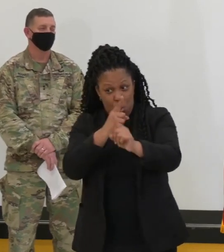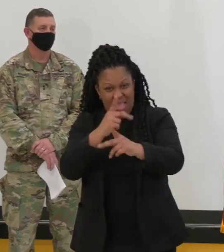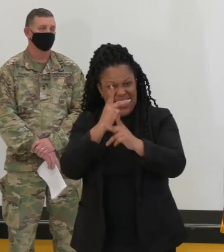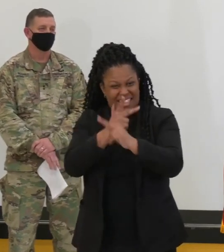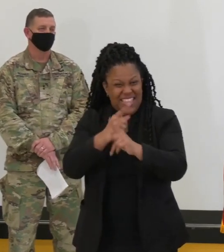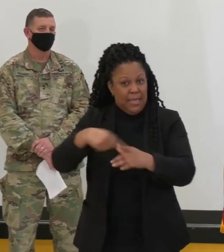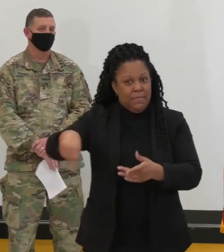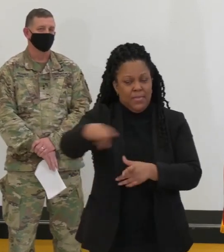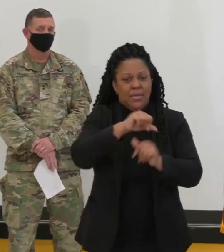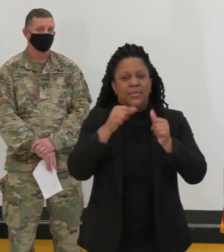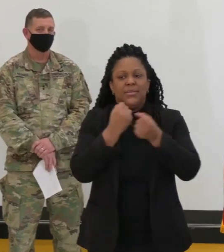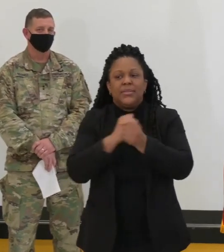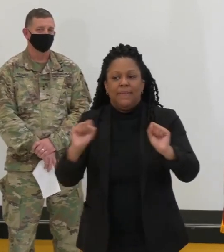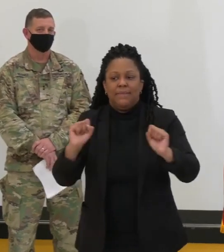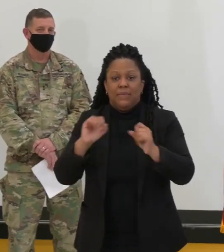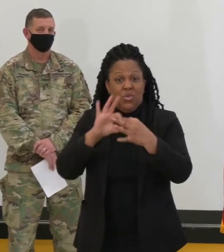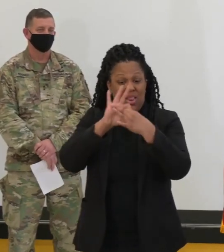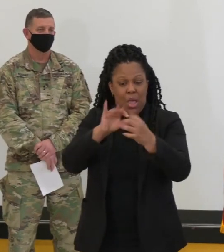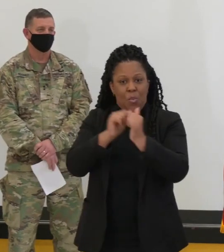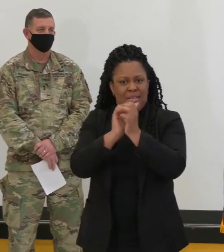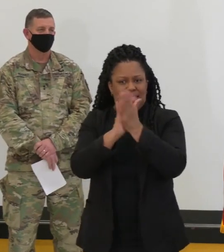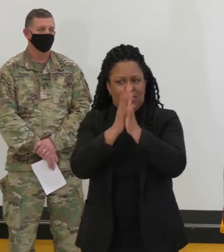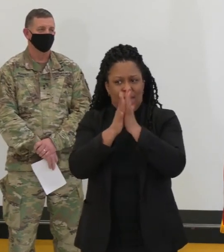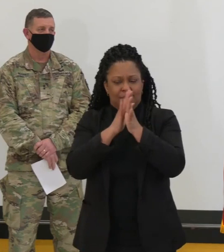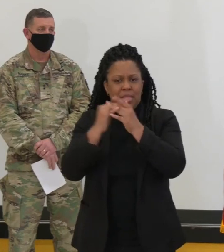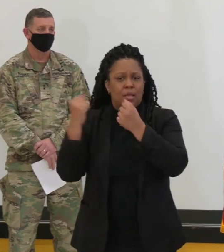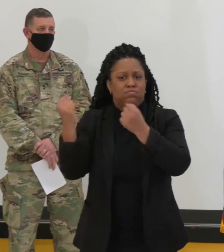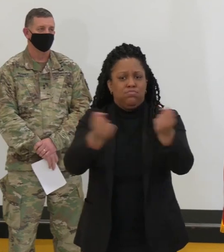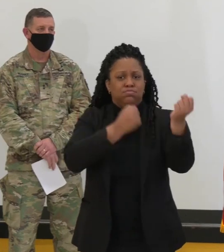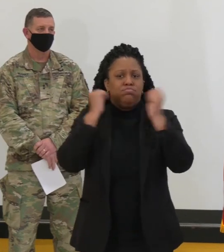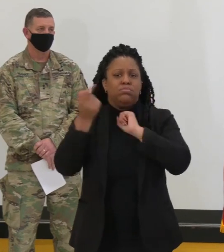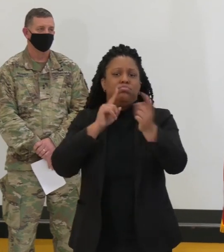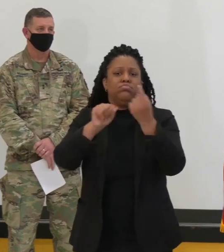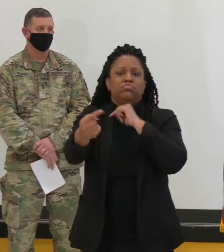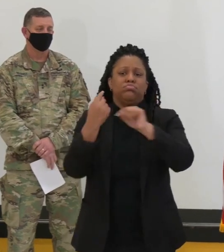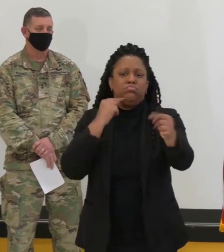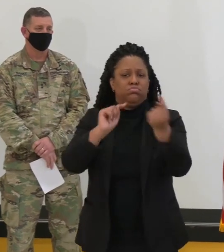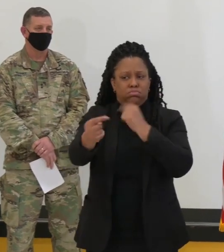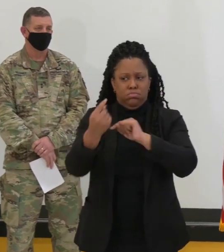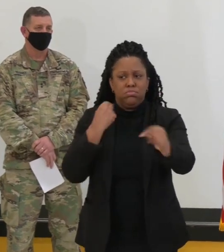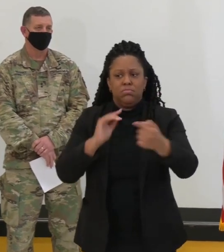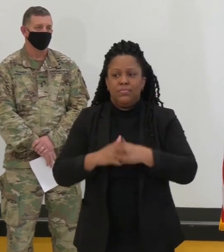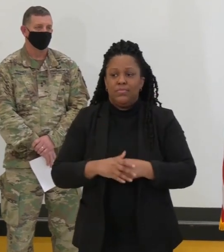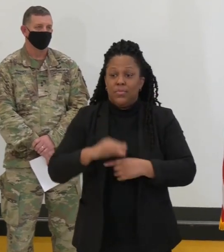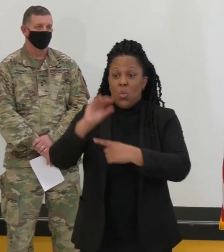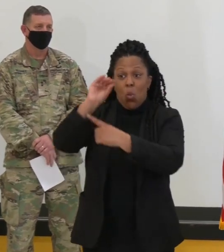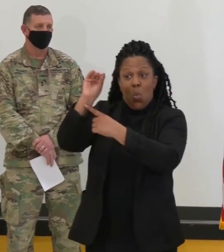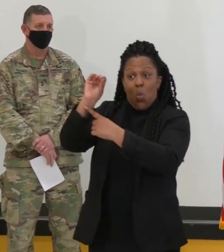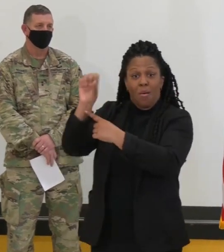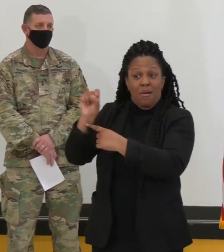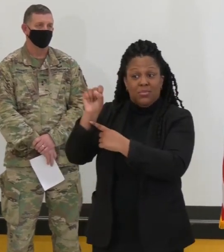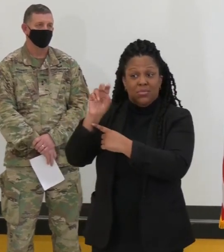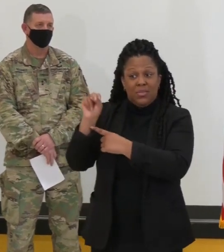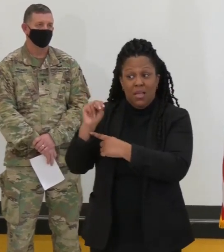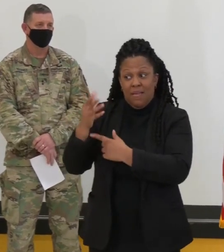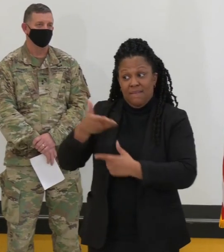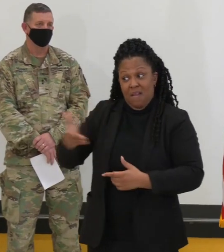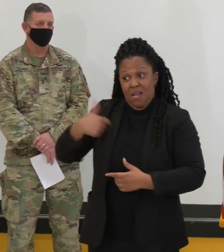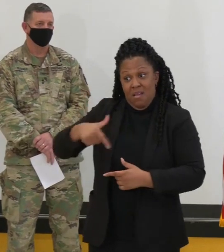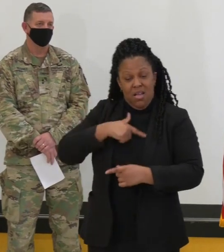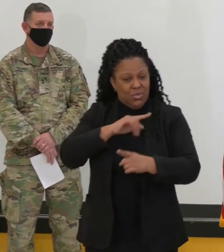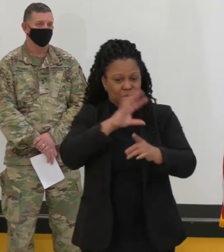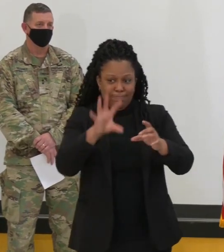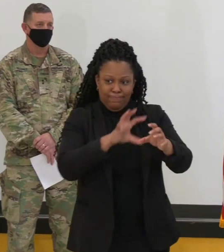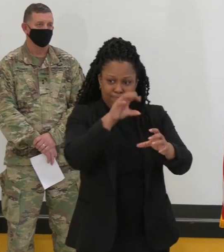mission of traffic safety. And we've been brought into Operation Safety Net, as we've talked about through these weekly news conferences, to assist the local law